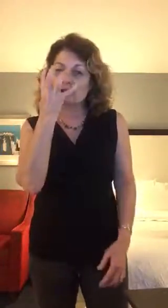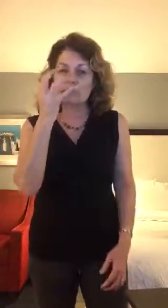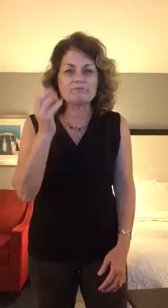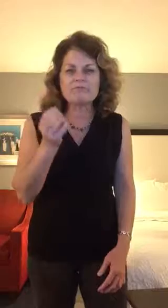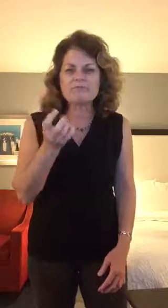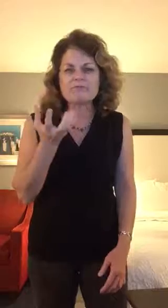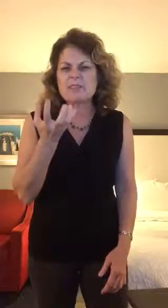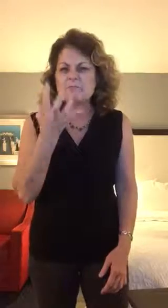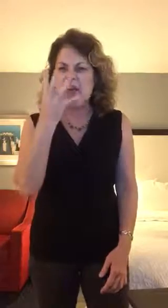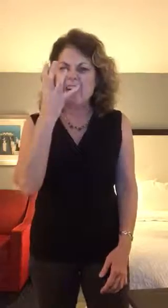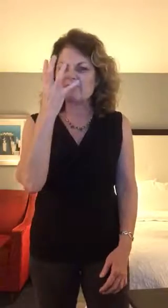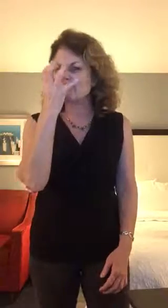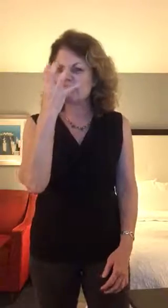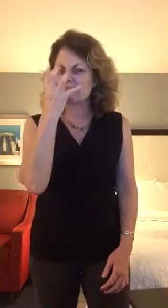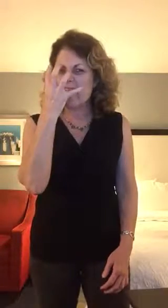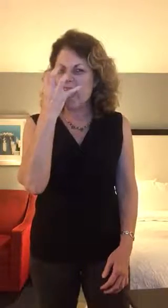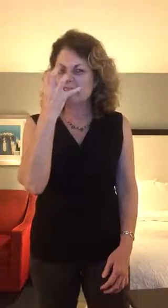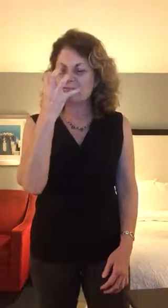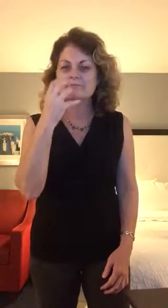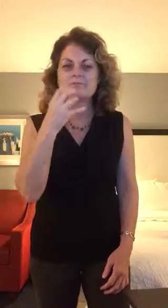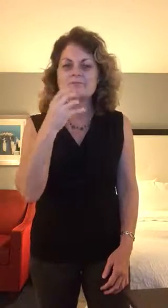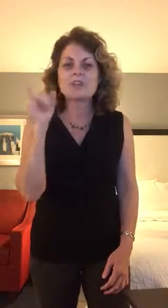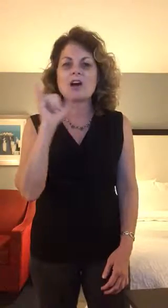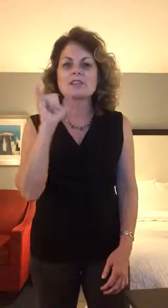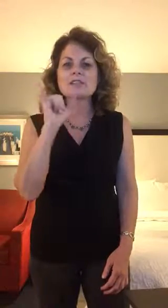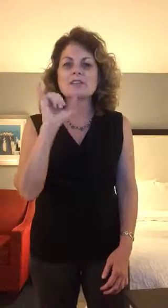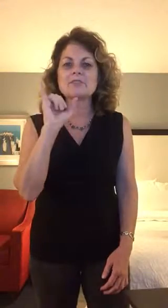or like mad. Mad. Also a sign for